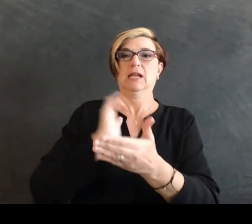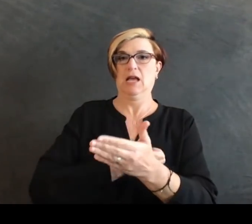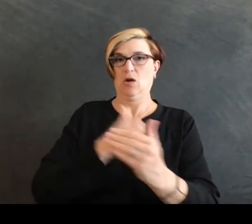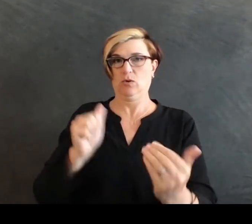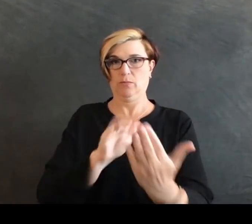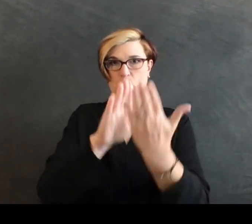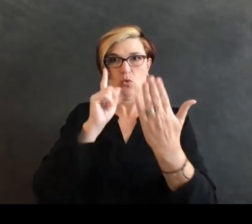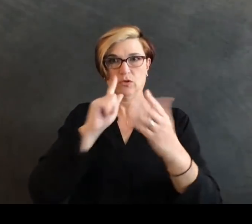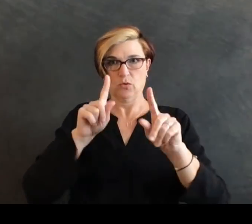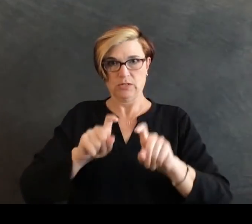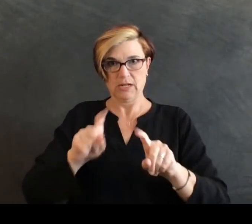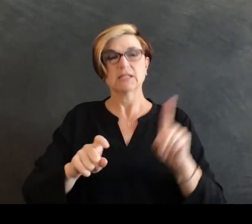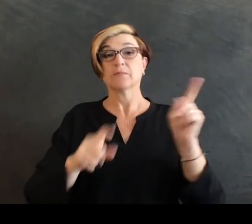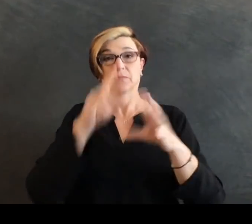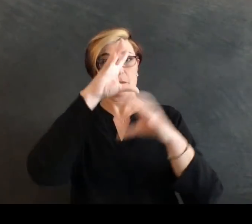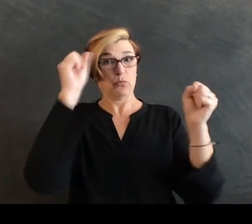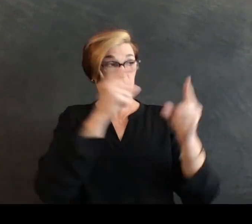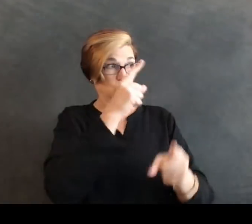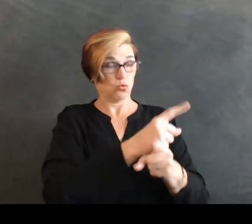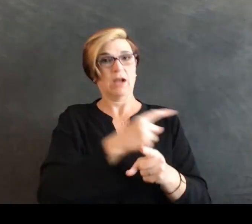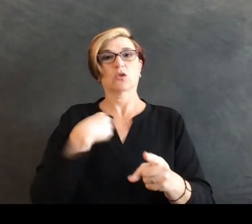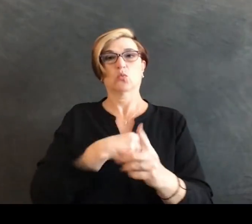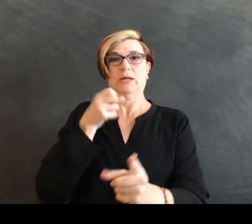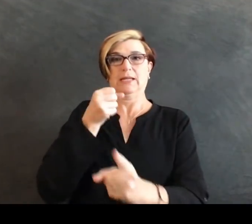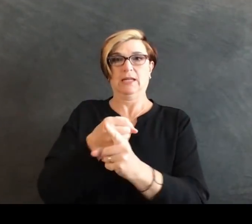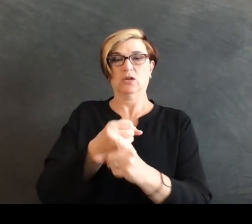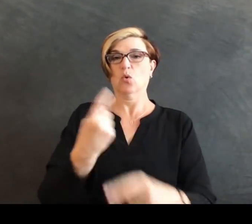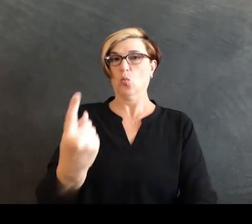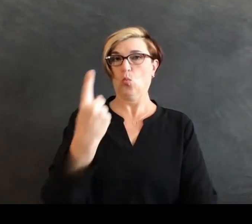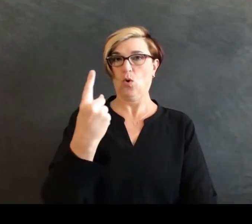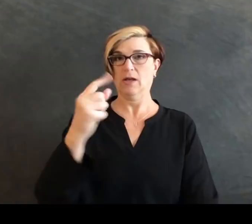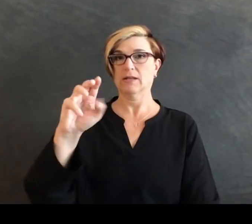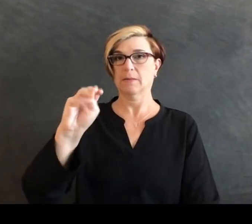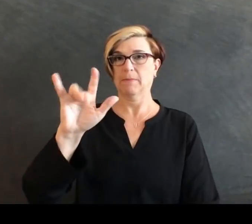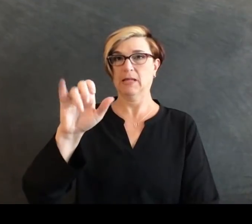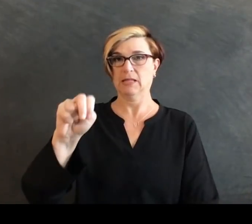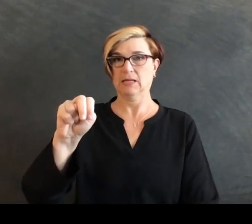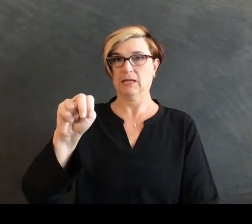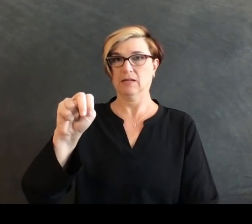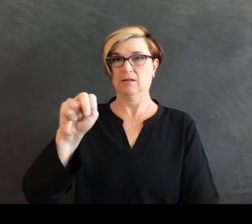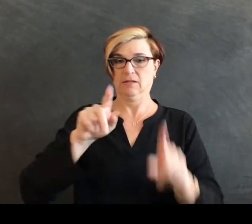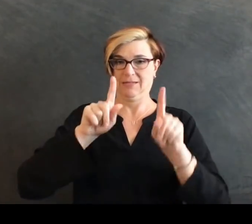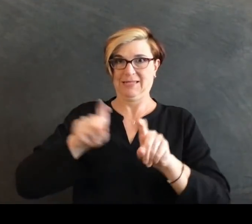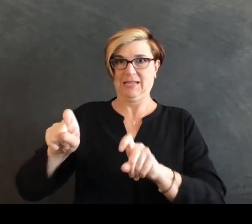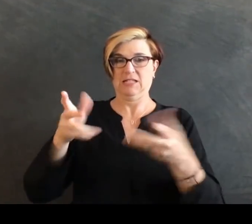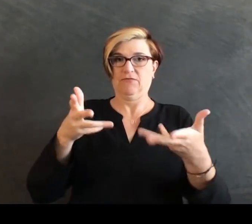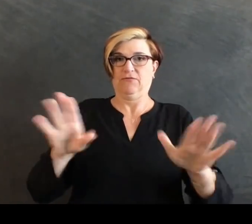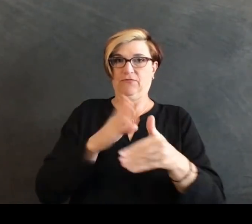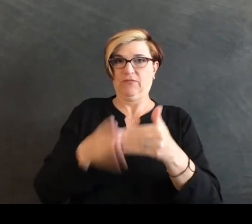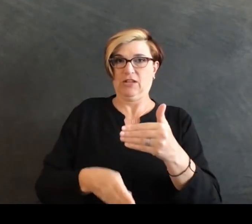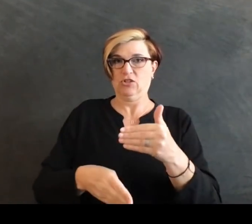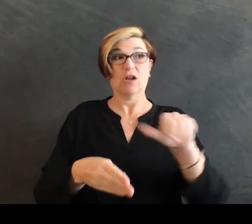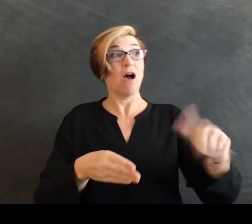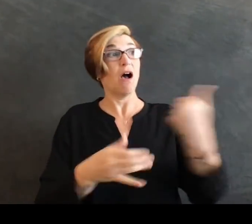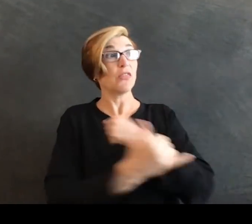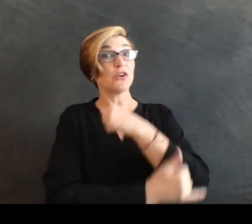more than 1 million samples tested, a number that no other country has reached. We're now testing